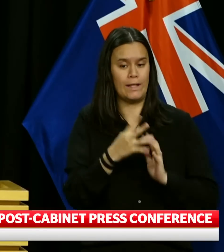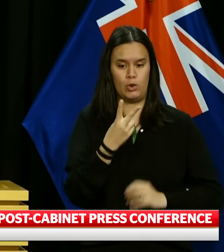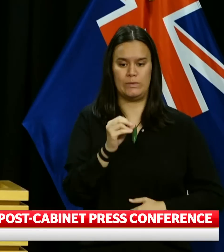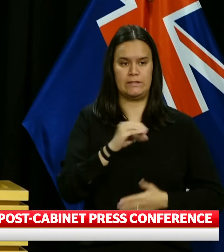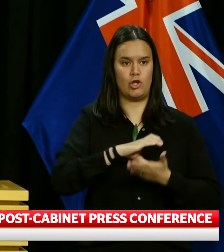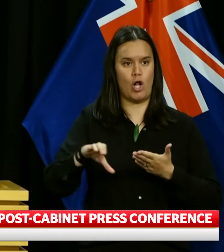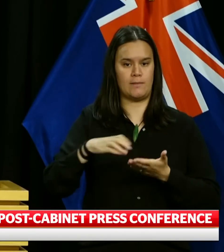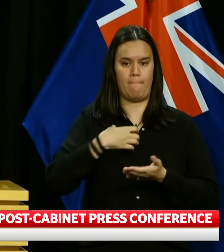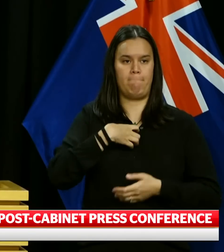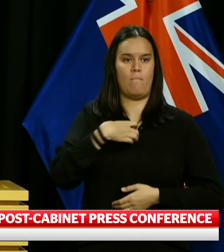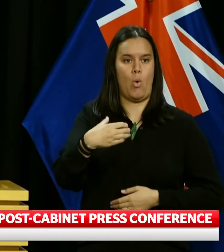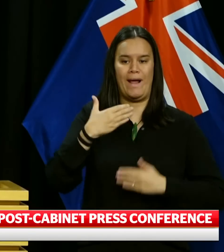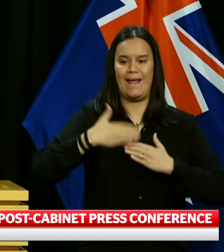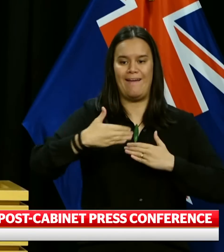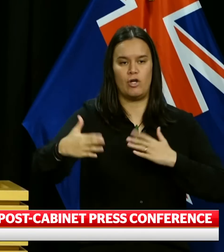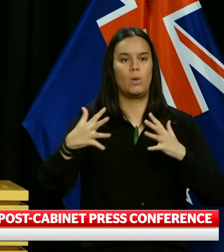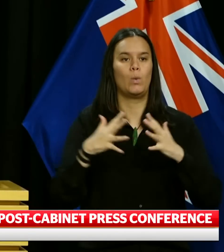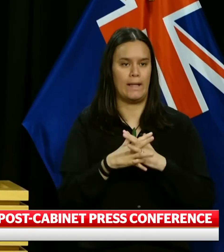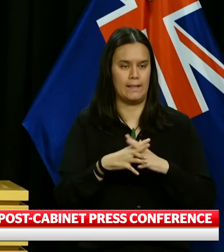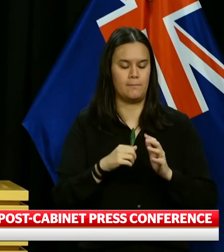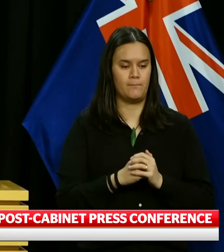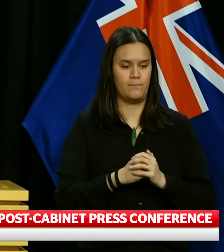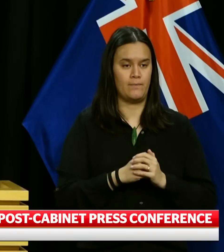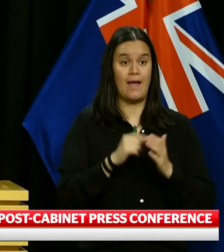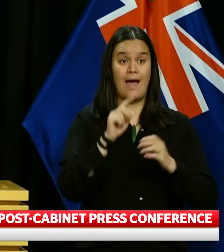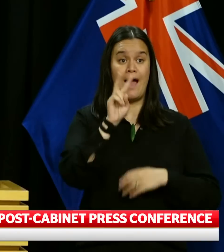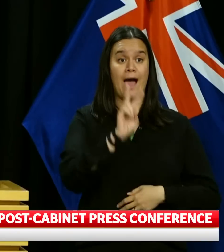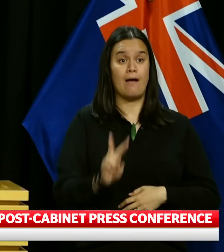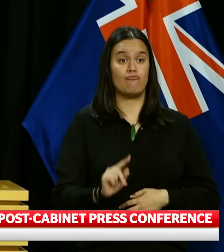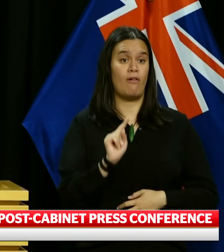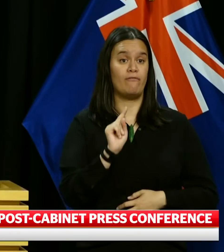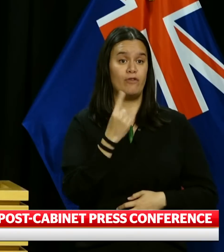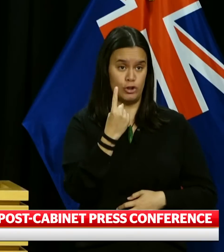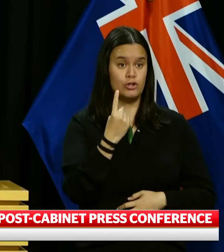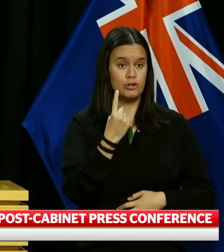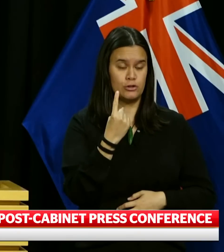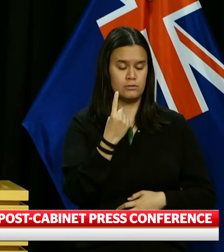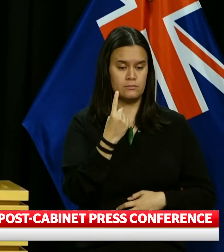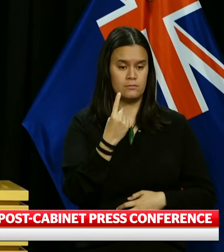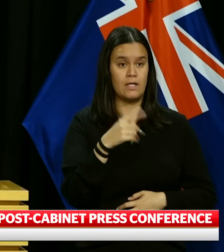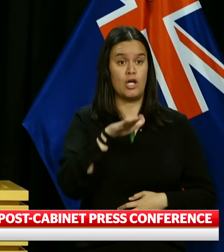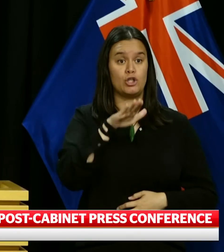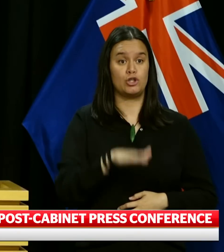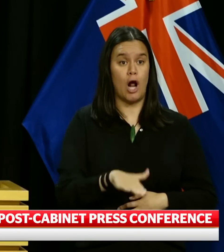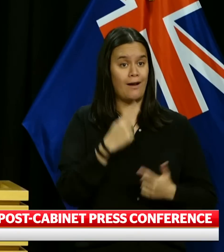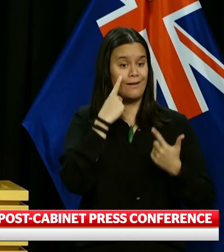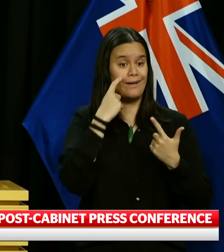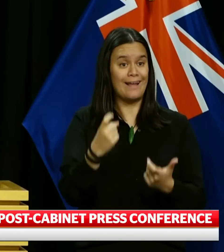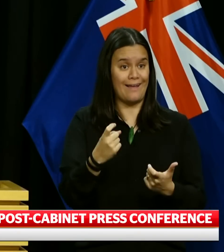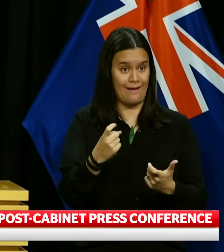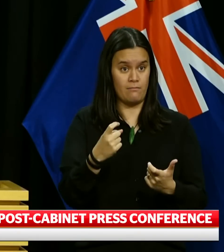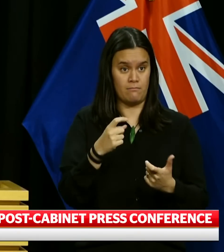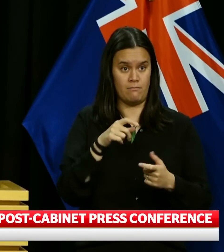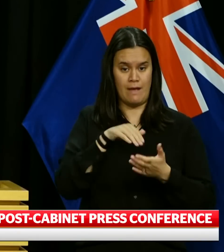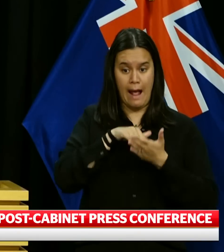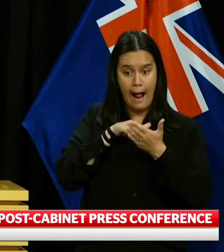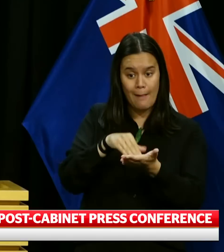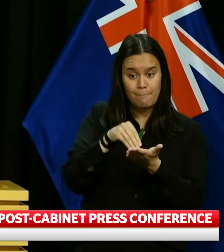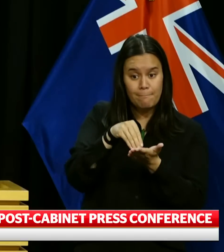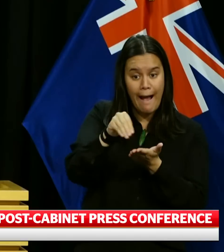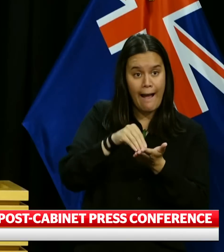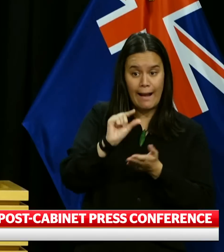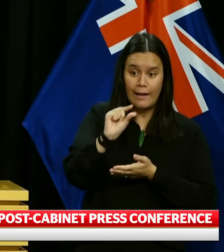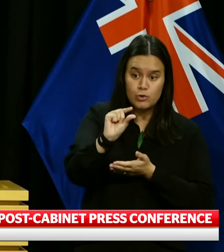more. From the 1st of April, our increases to the childcare subsidy also come in, covering more